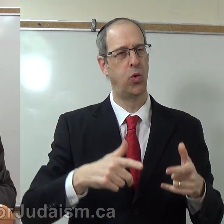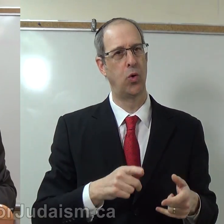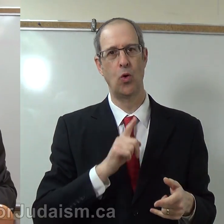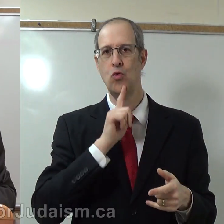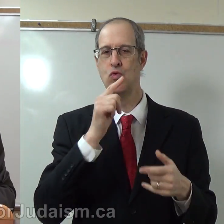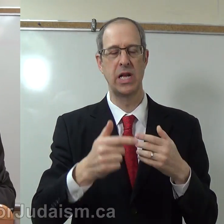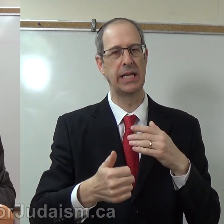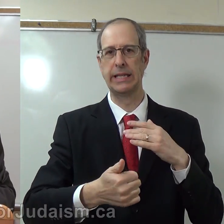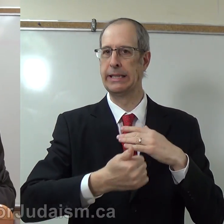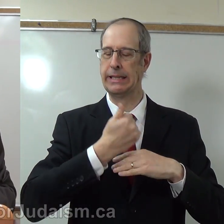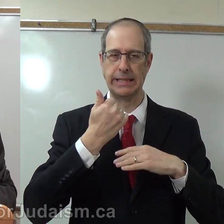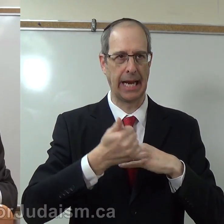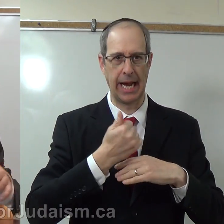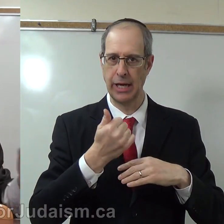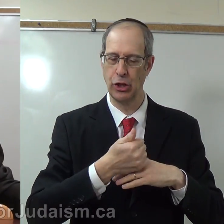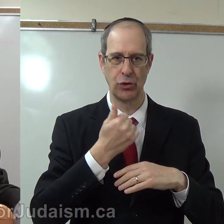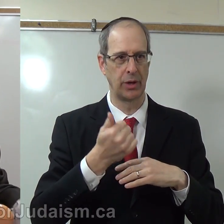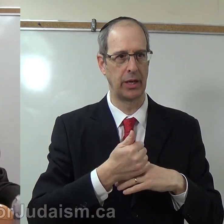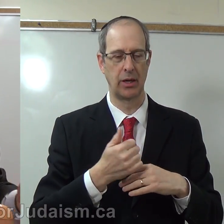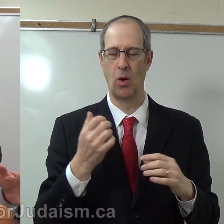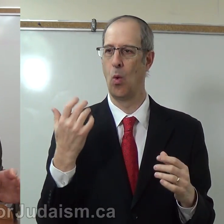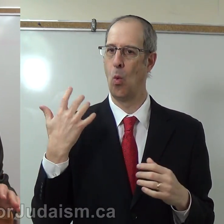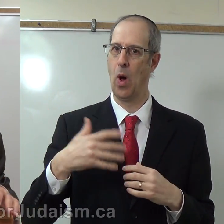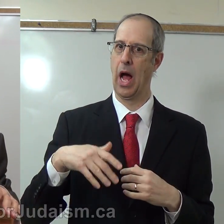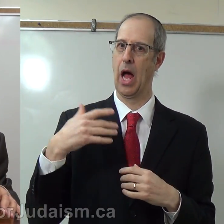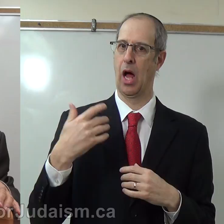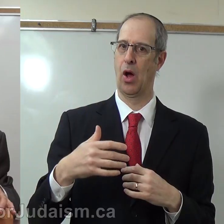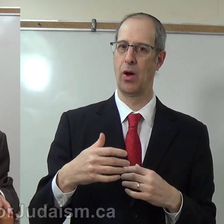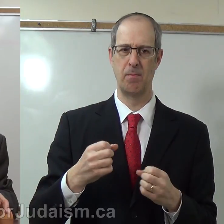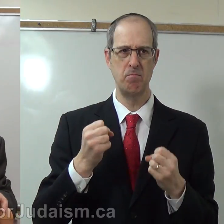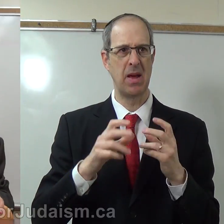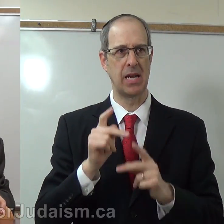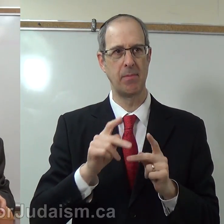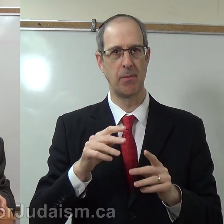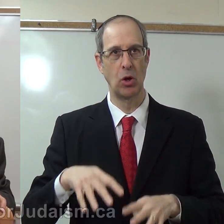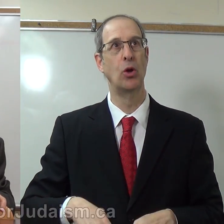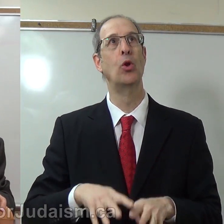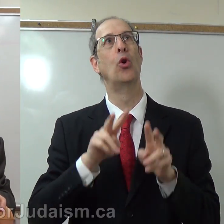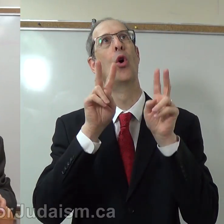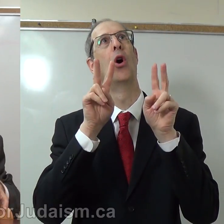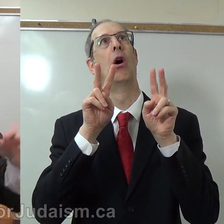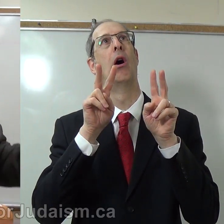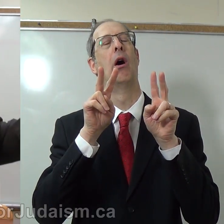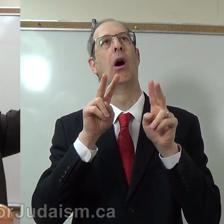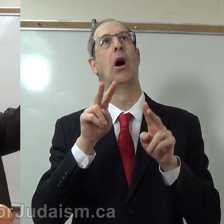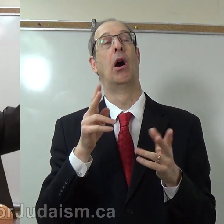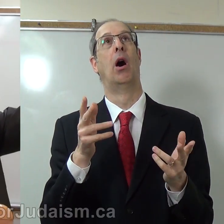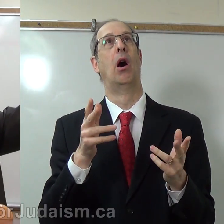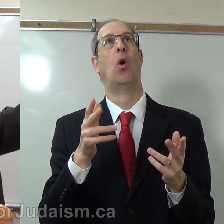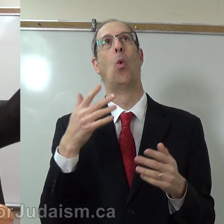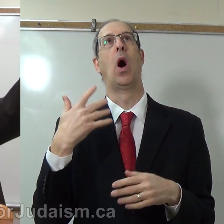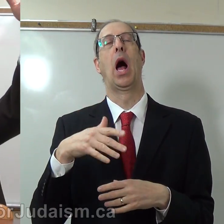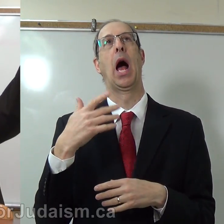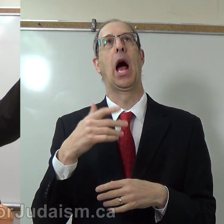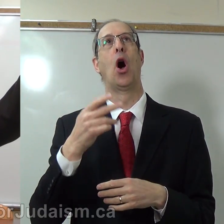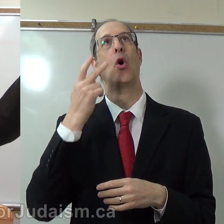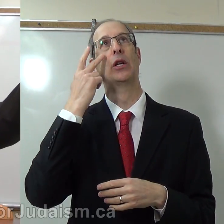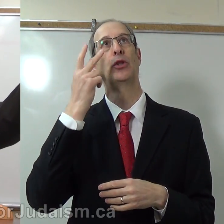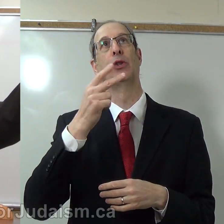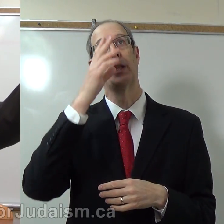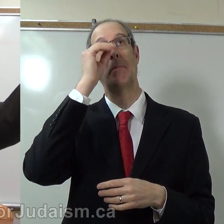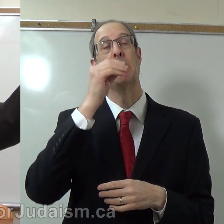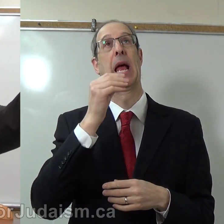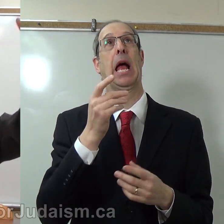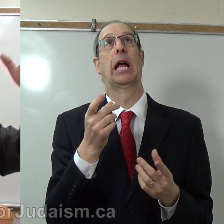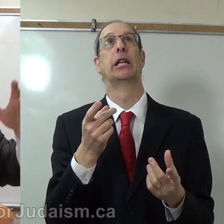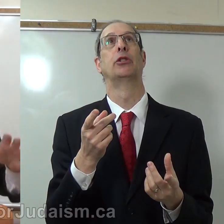Very amazing. And many people were looking up and they were watching. This is incredible. Look at what this man